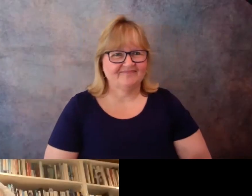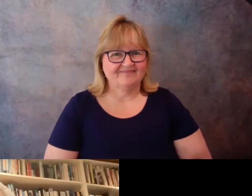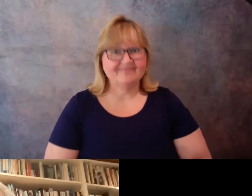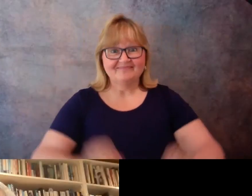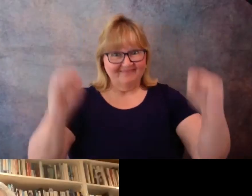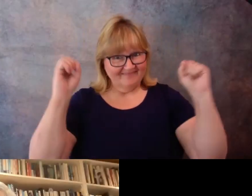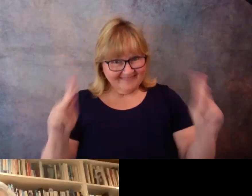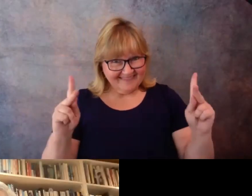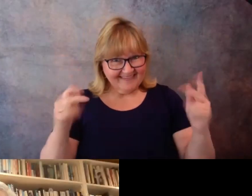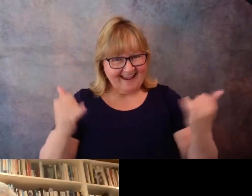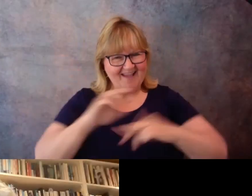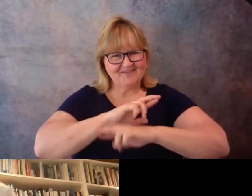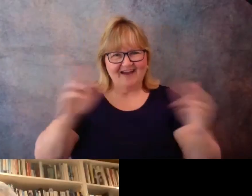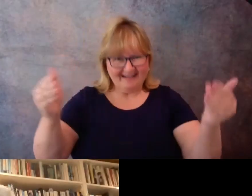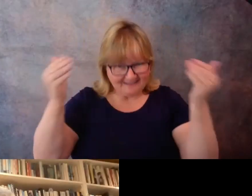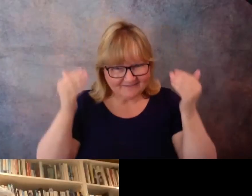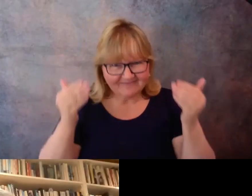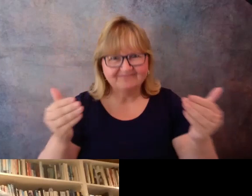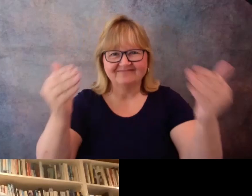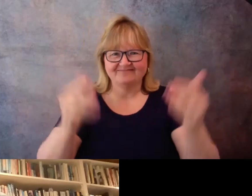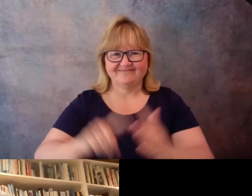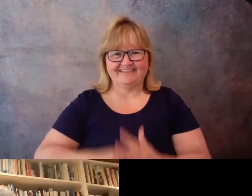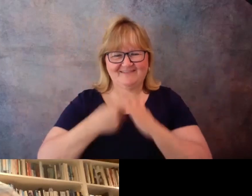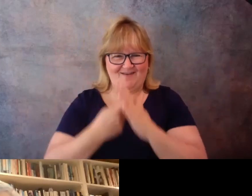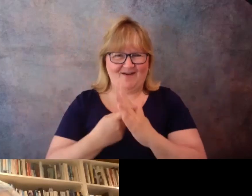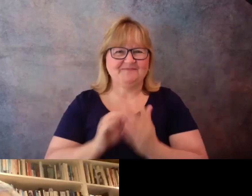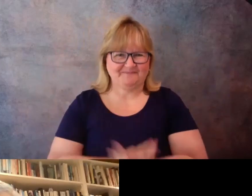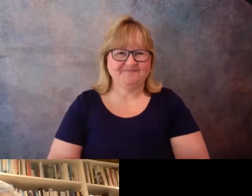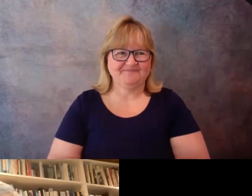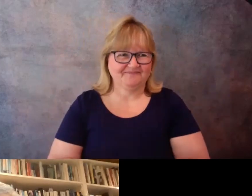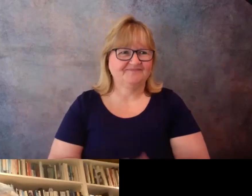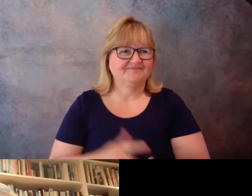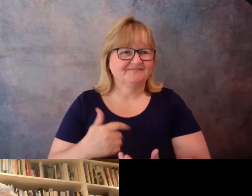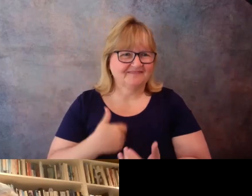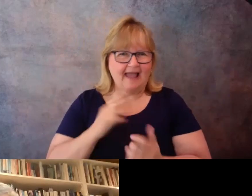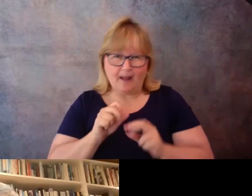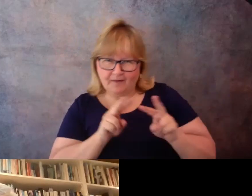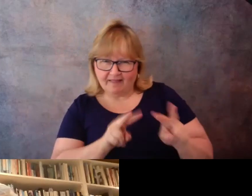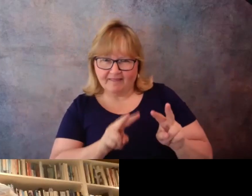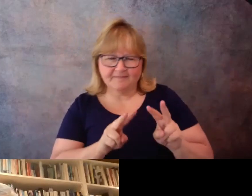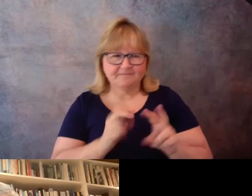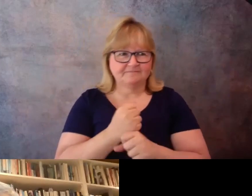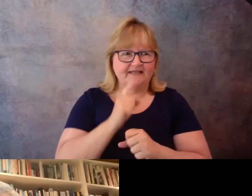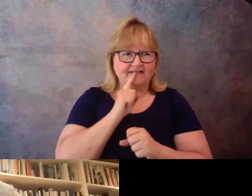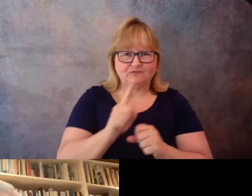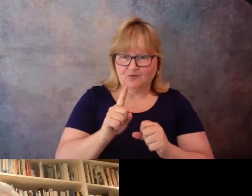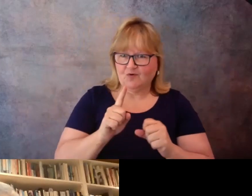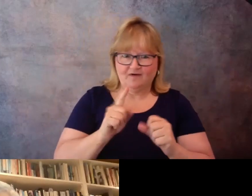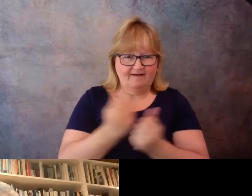ready to officially start then at the top of the noon hour. And I'll be keeping an eye as moderator of the session.